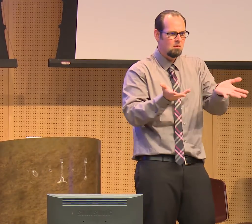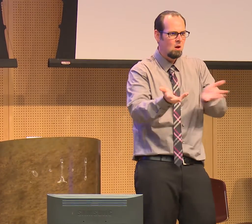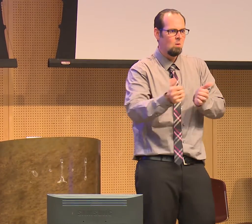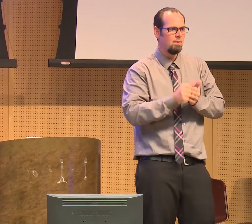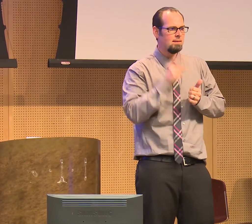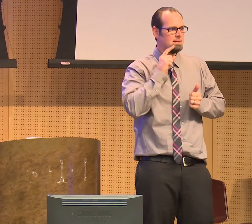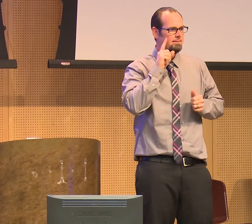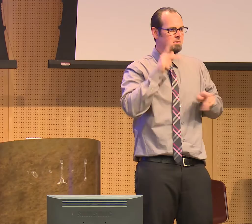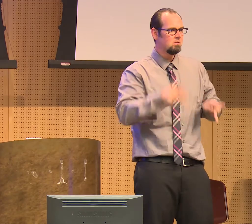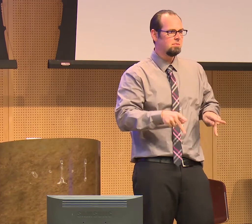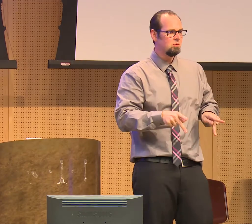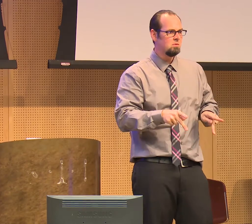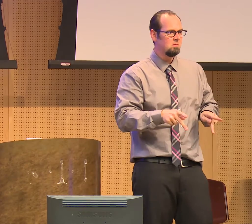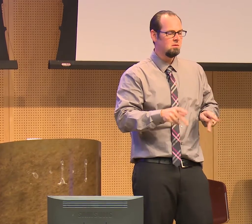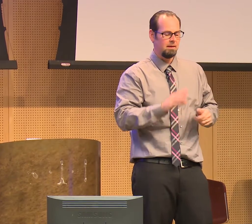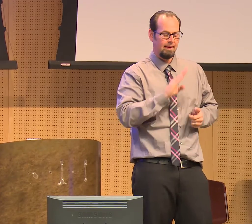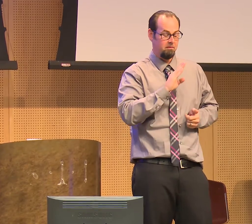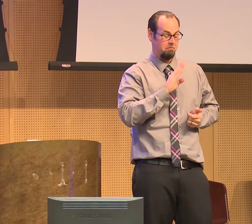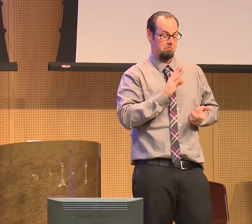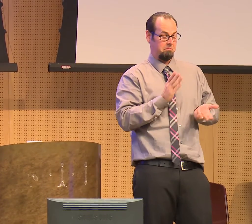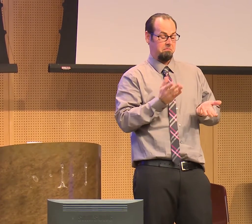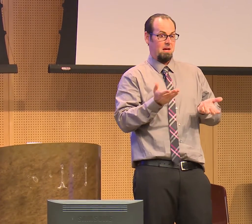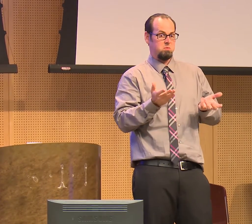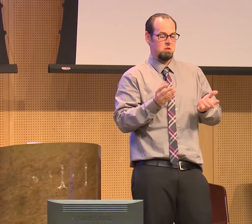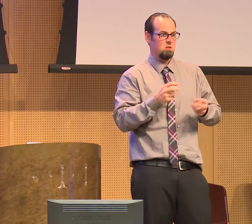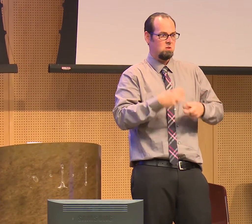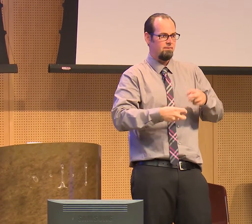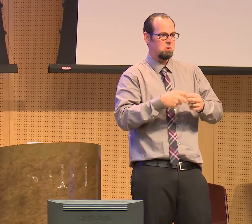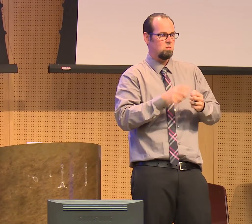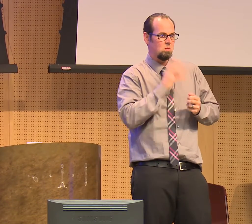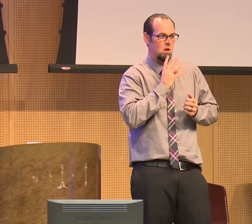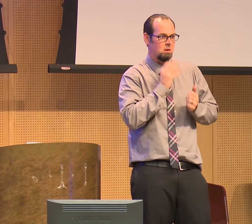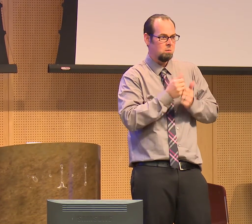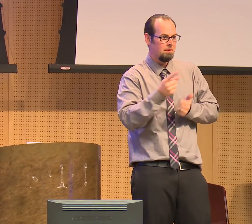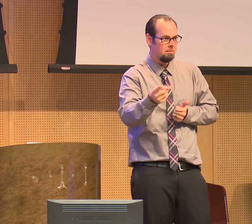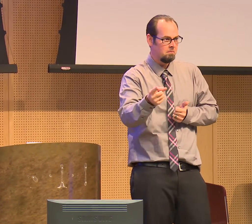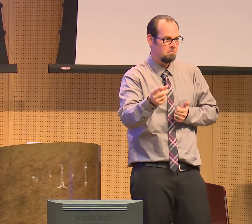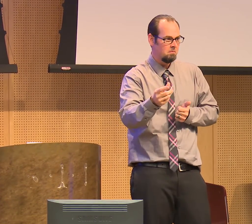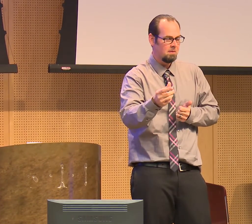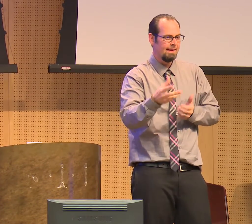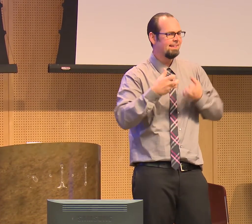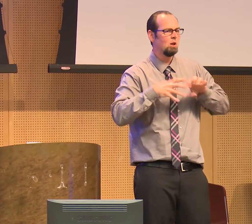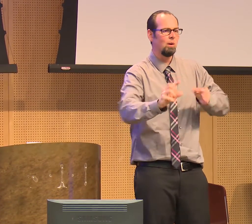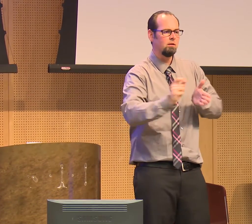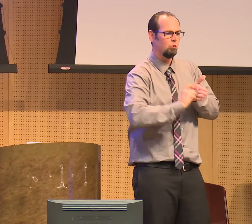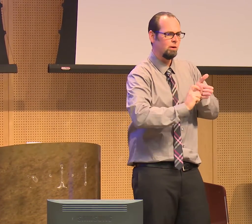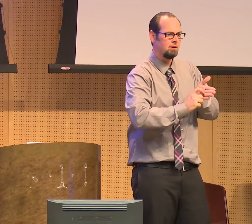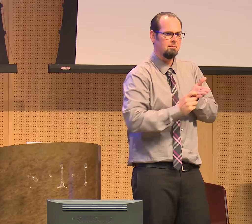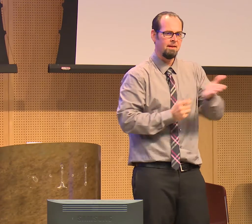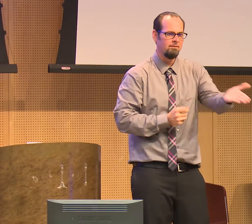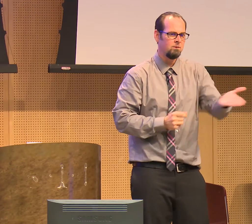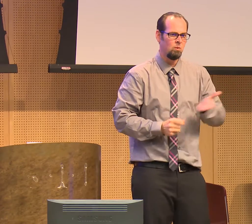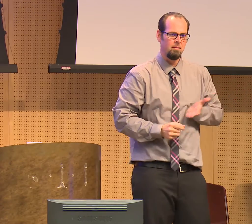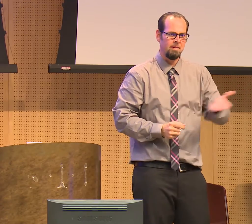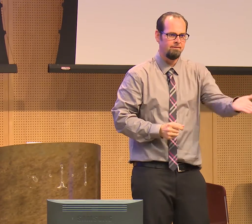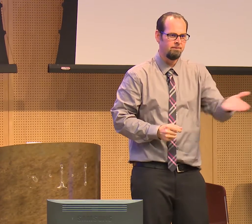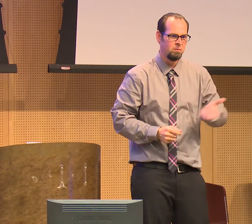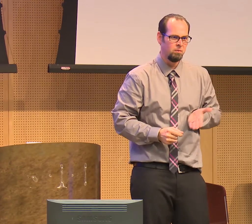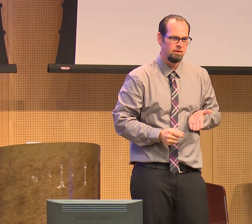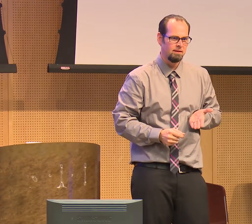He never interacted with a deaf person. I had a difficult time communicating with him. I was willing to write